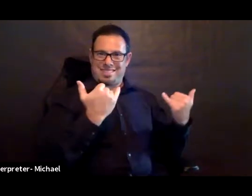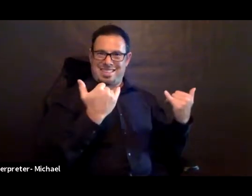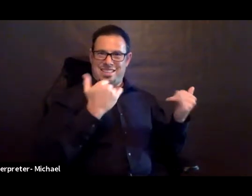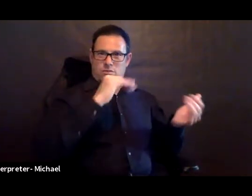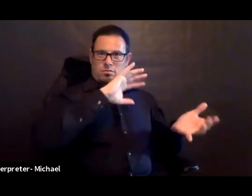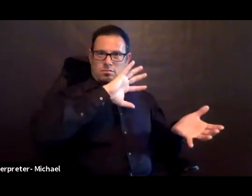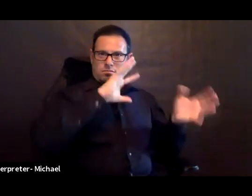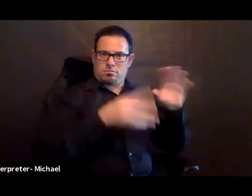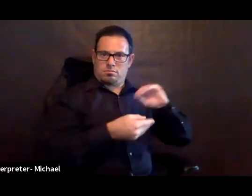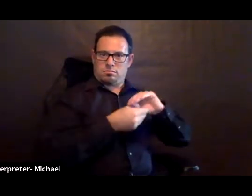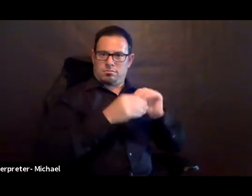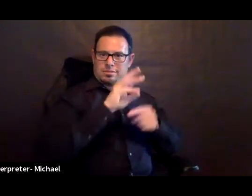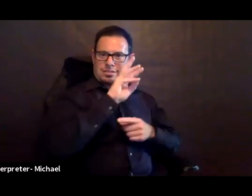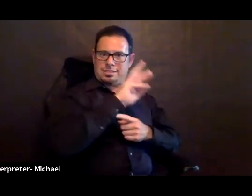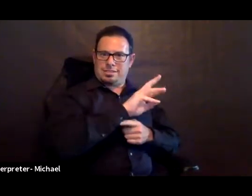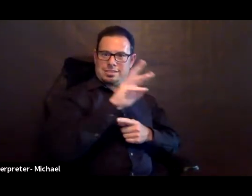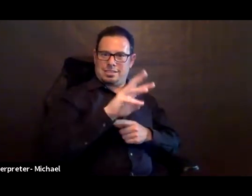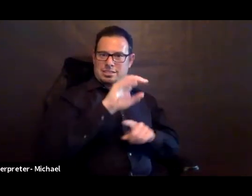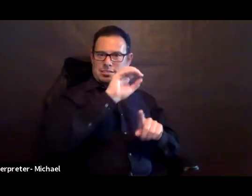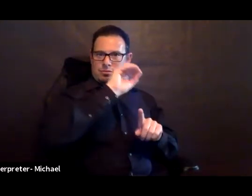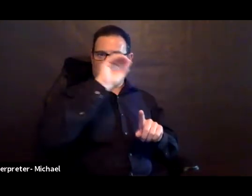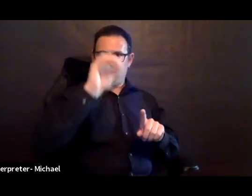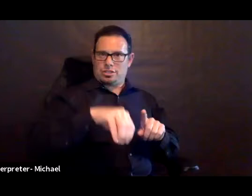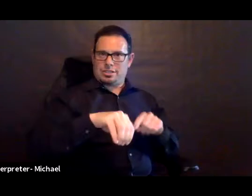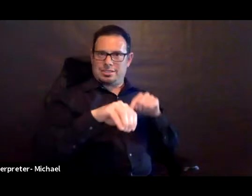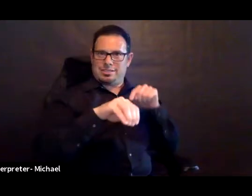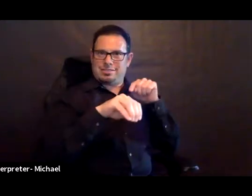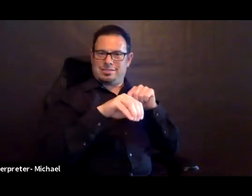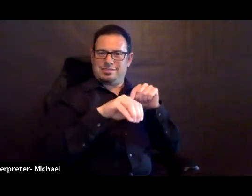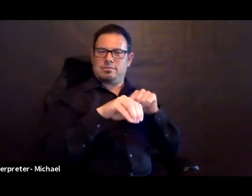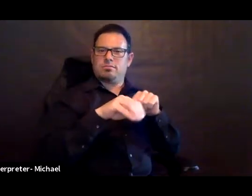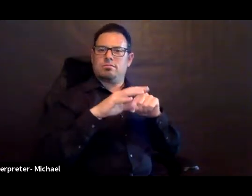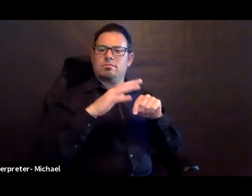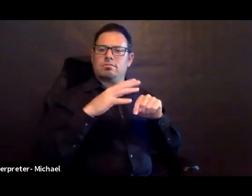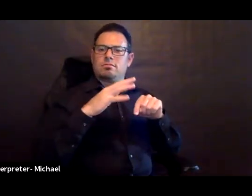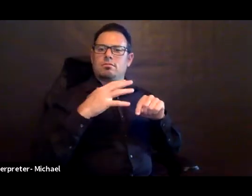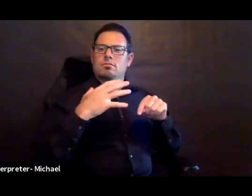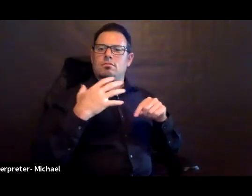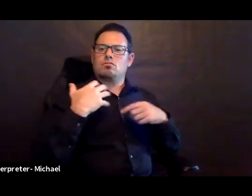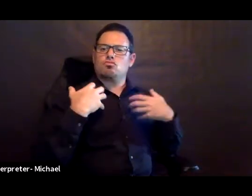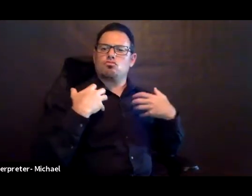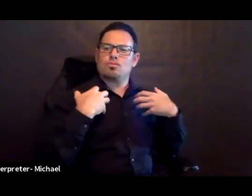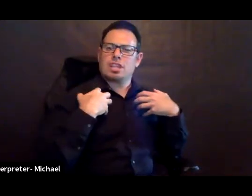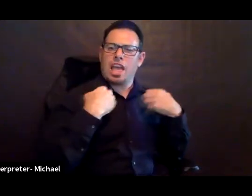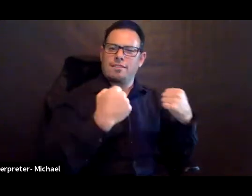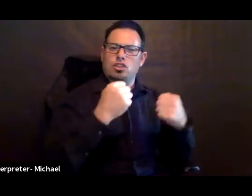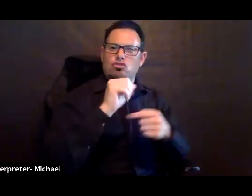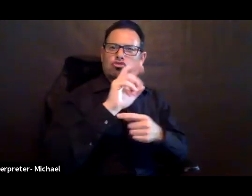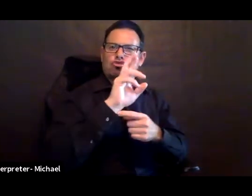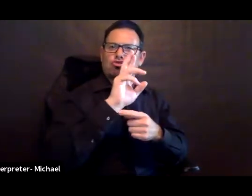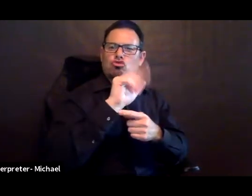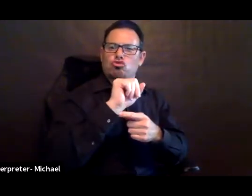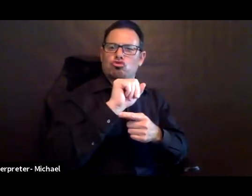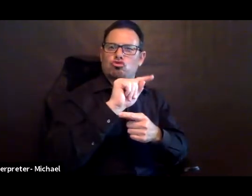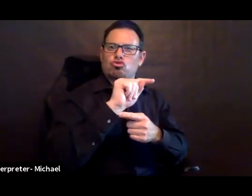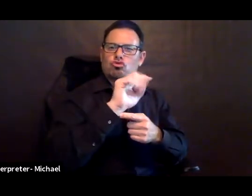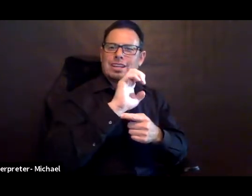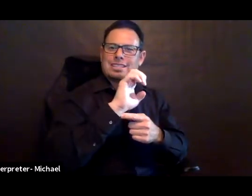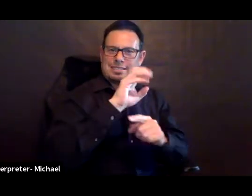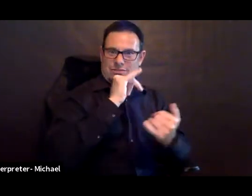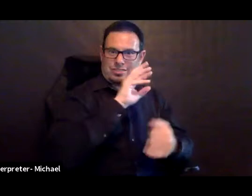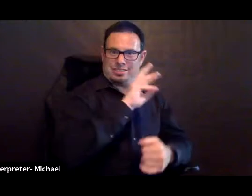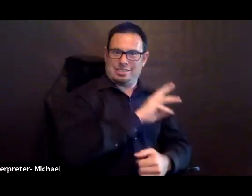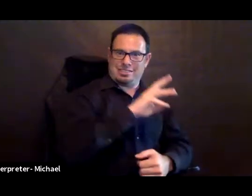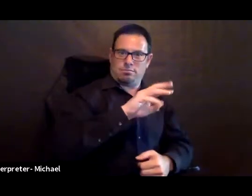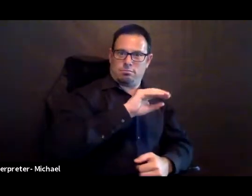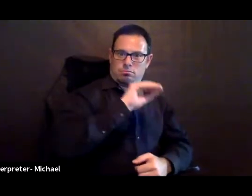terms of vaccination rate among the population, 12 and over, or whatever age you want to talk about, such that